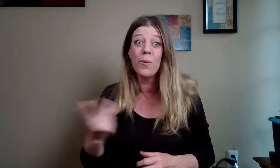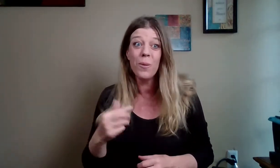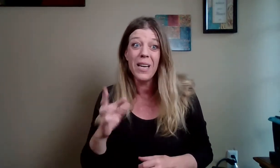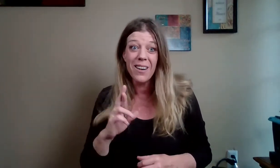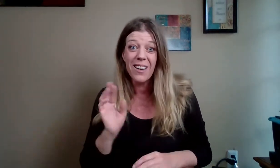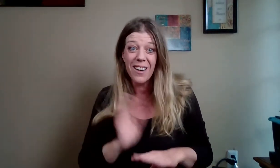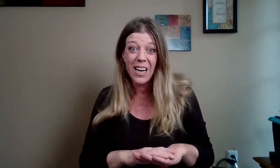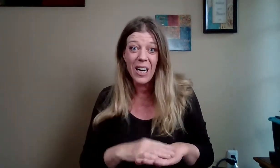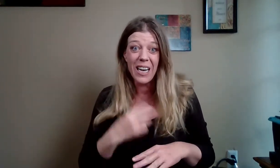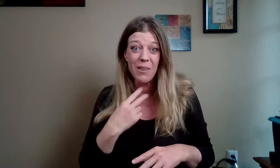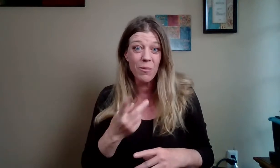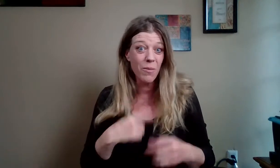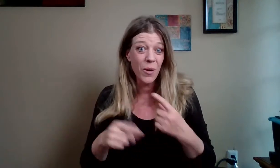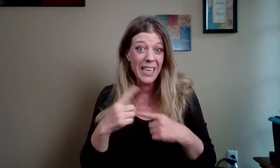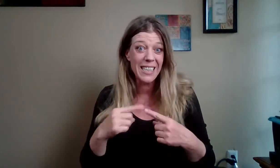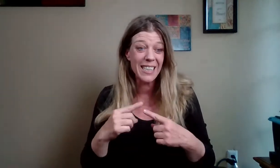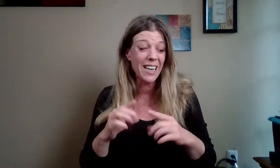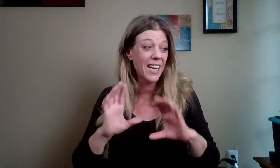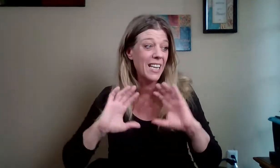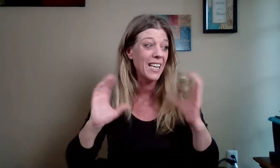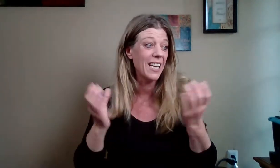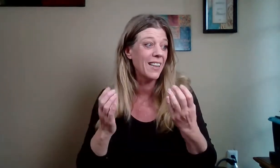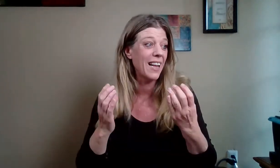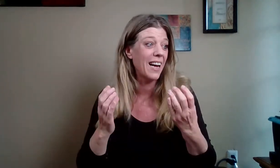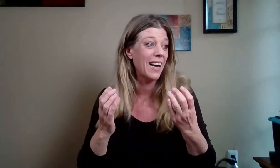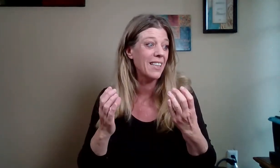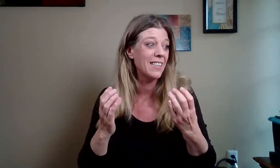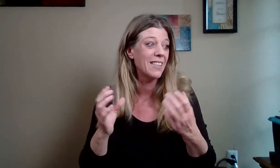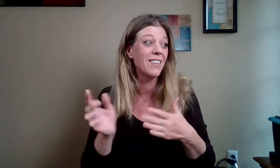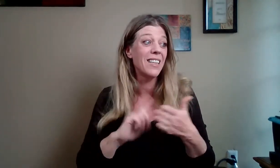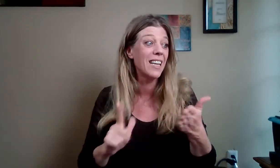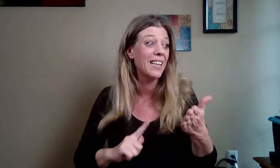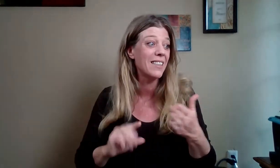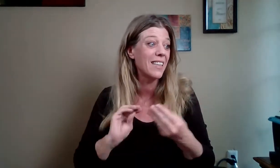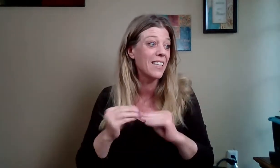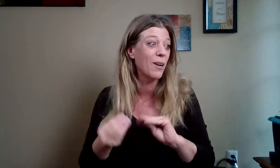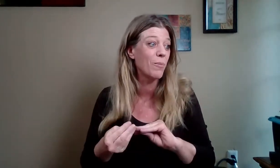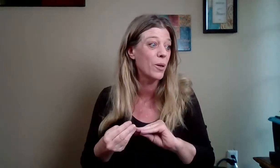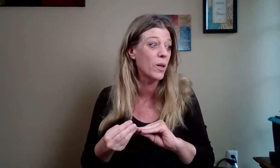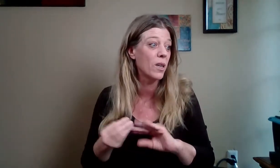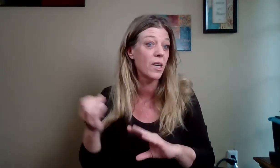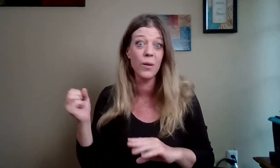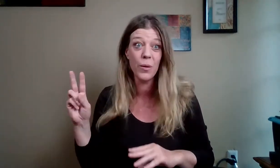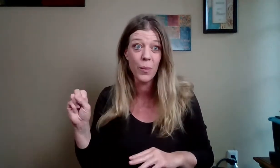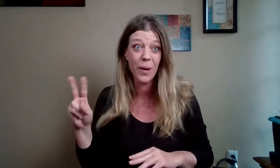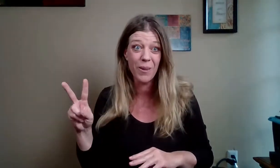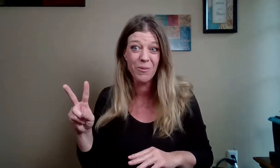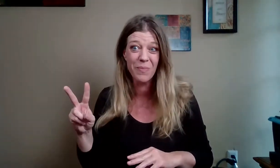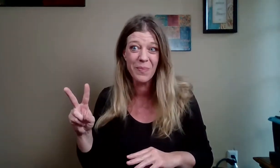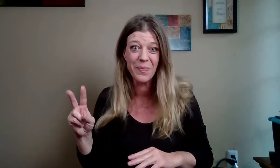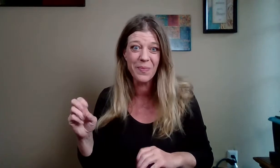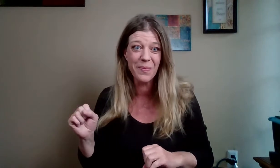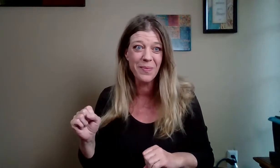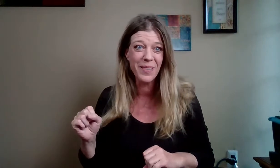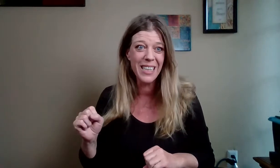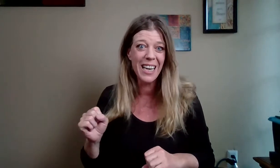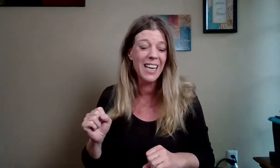We are on VoiceSign class or lesson number 12. It